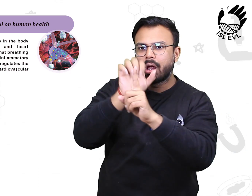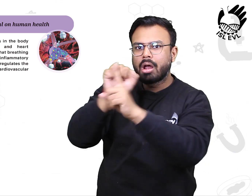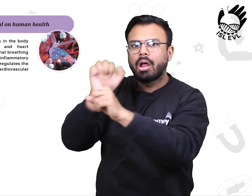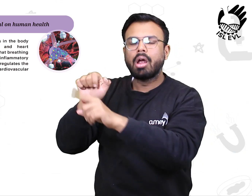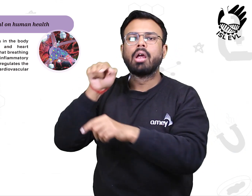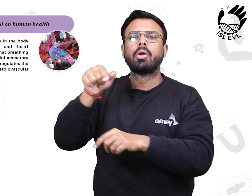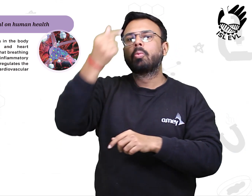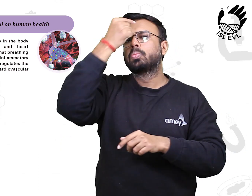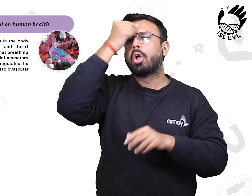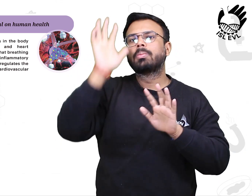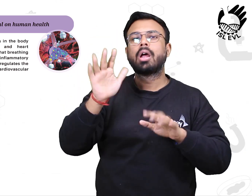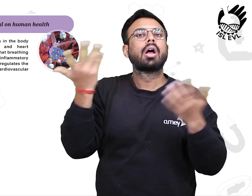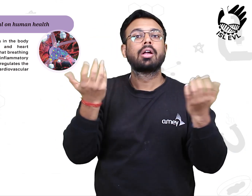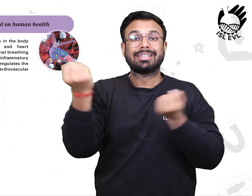the cardiovascular system,